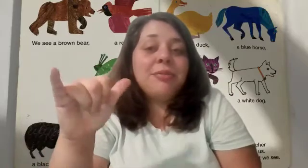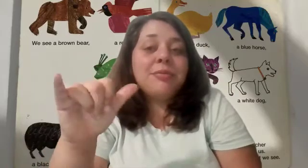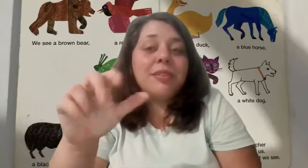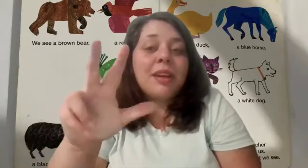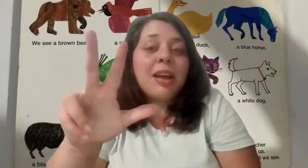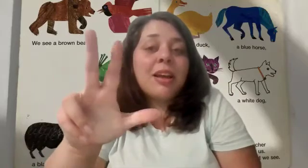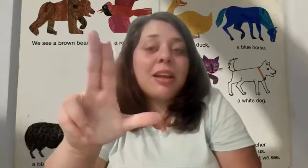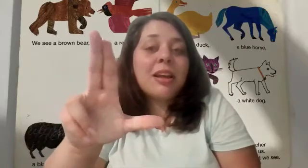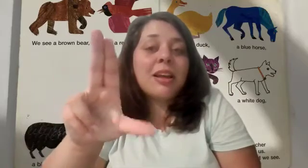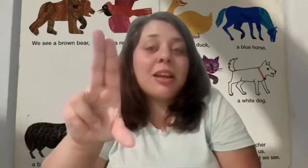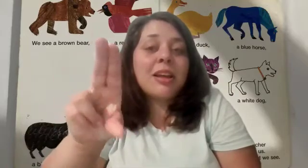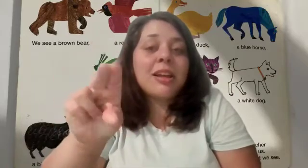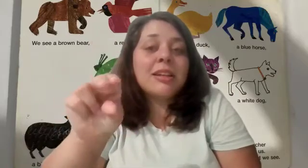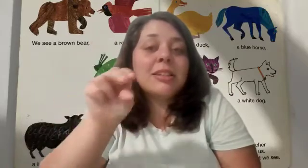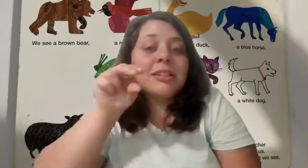yellow